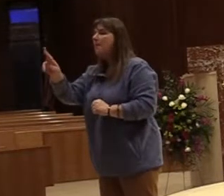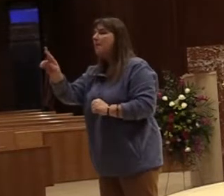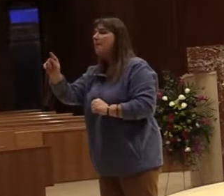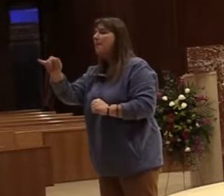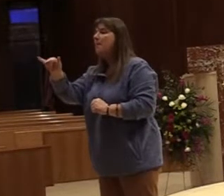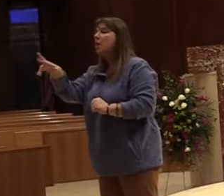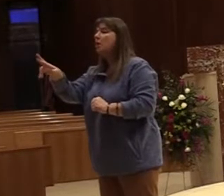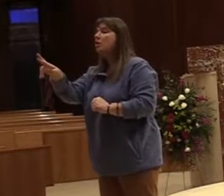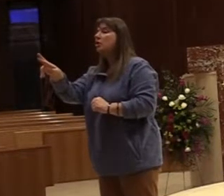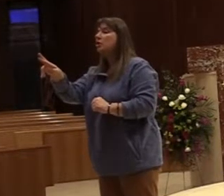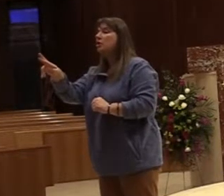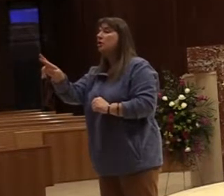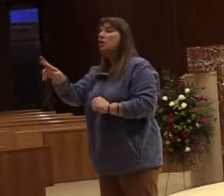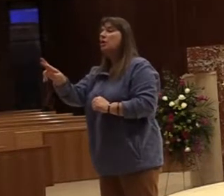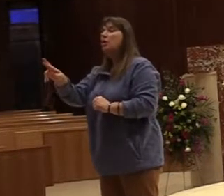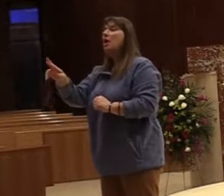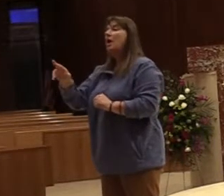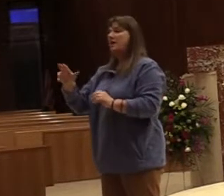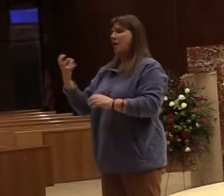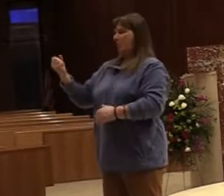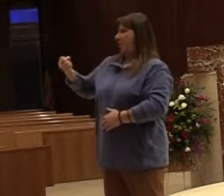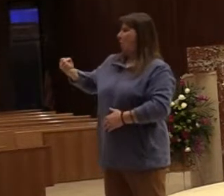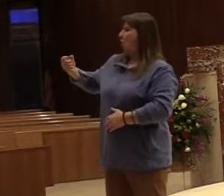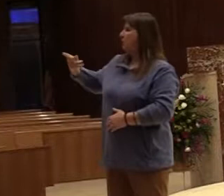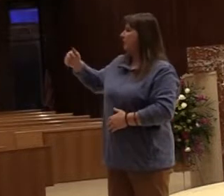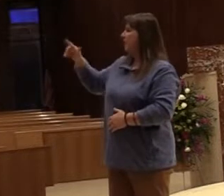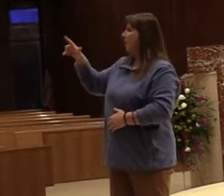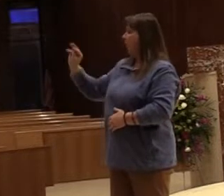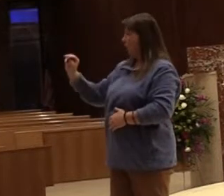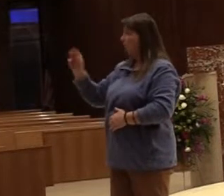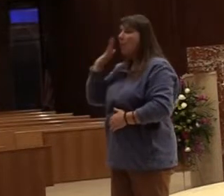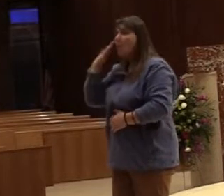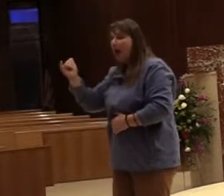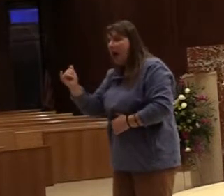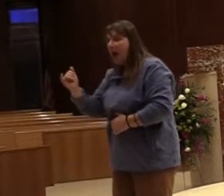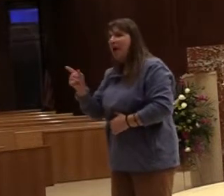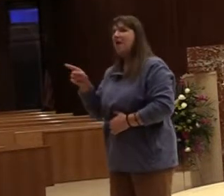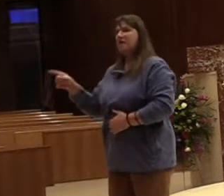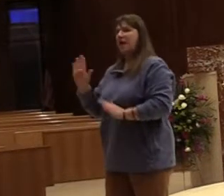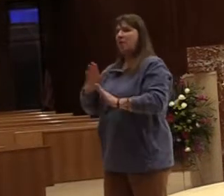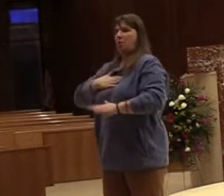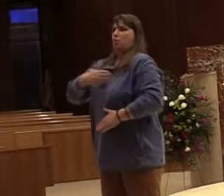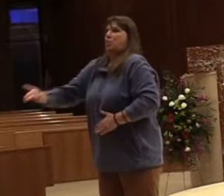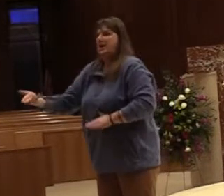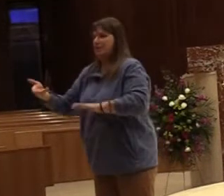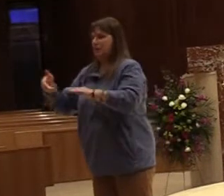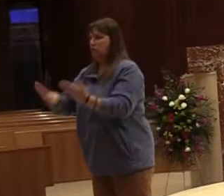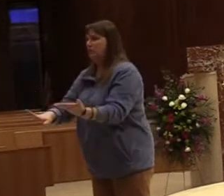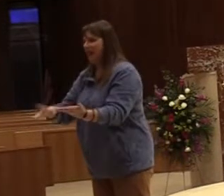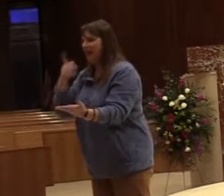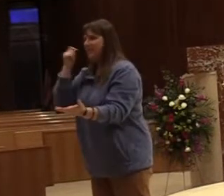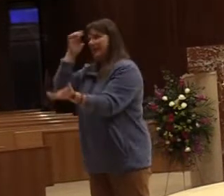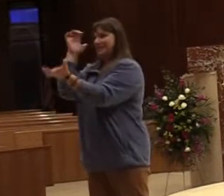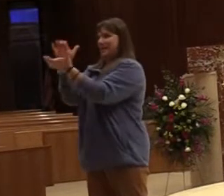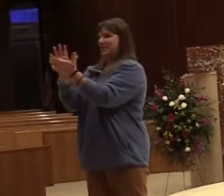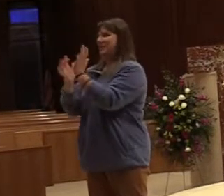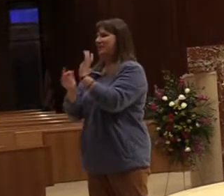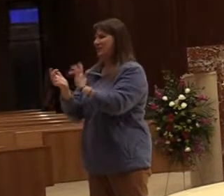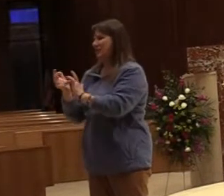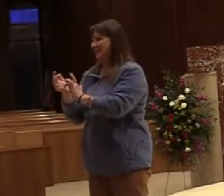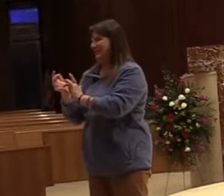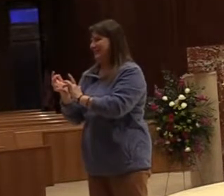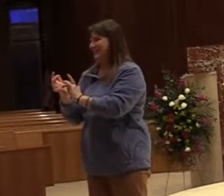lives, even to death, for the truth that God gave them. That Jesus was greeted with these